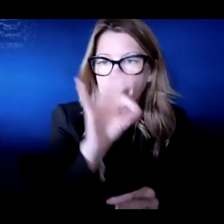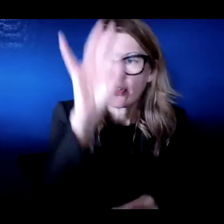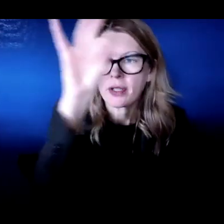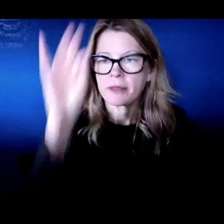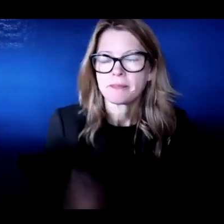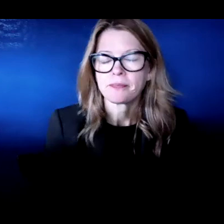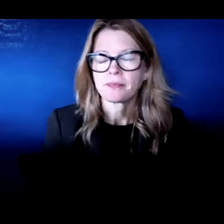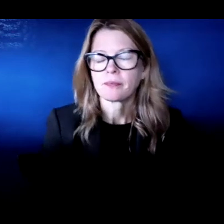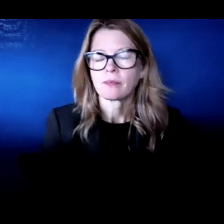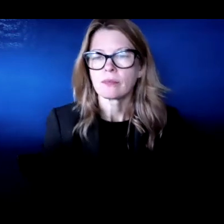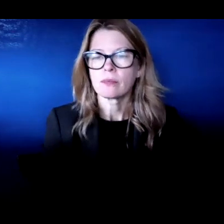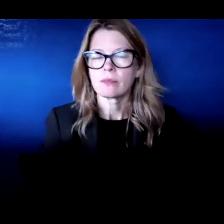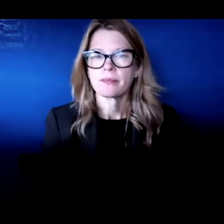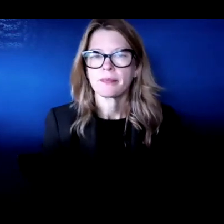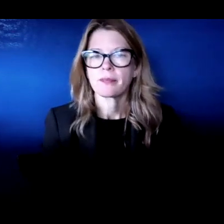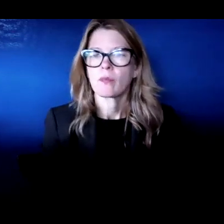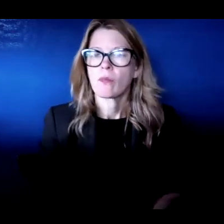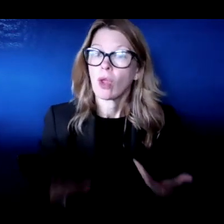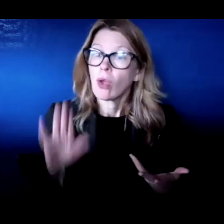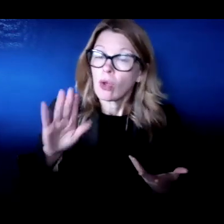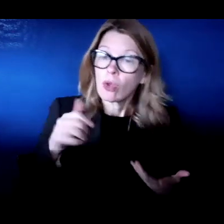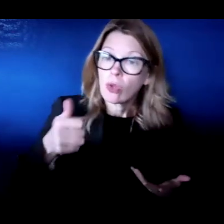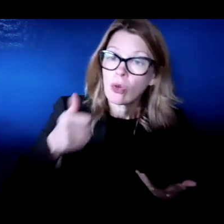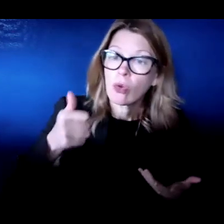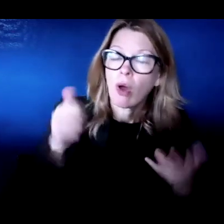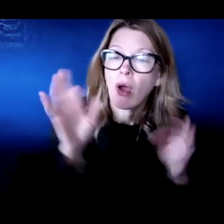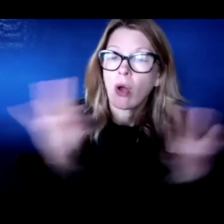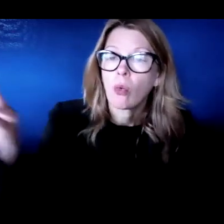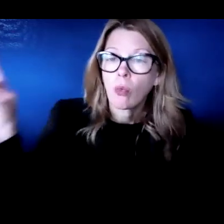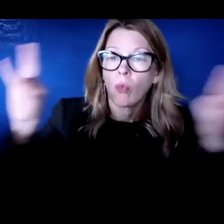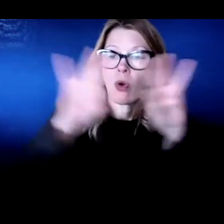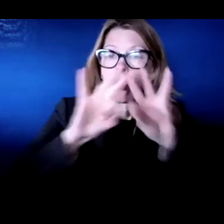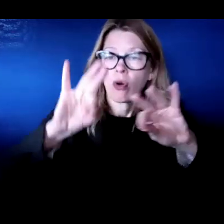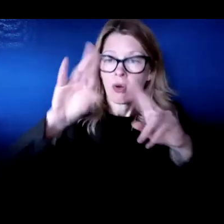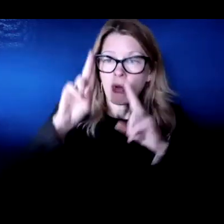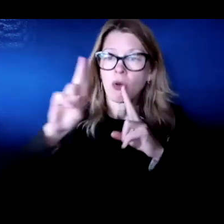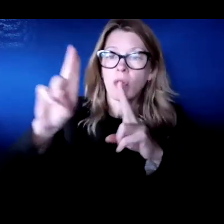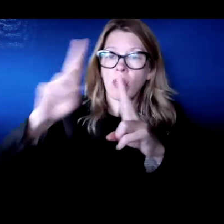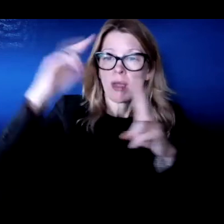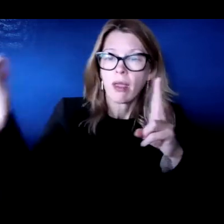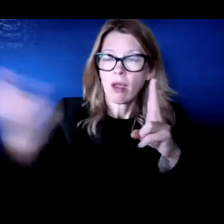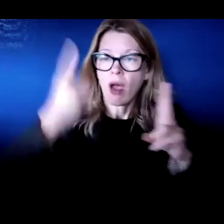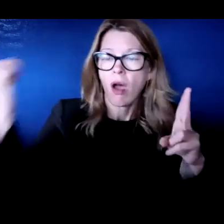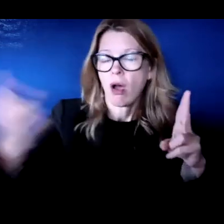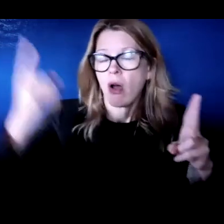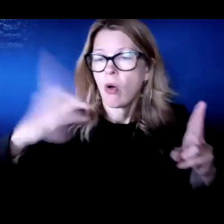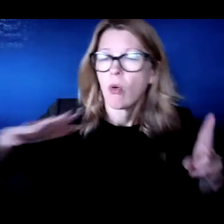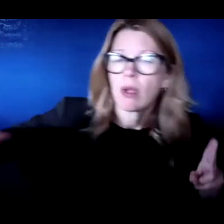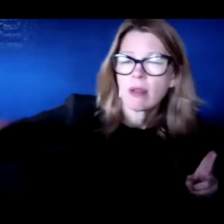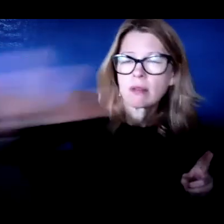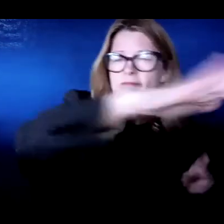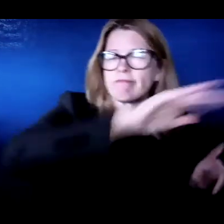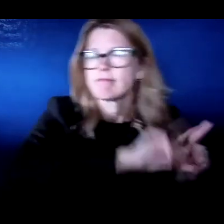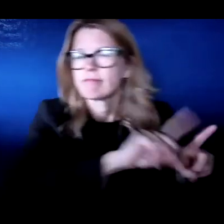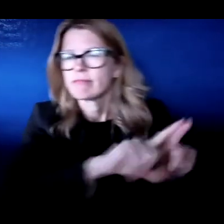Spirit. You are worthy at all times to be